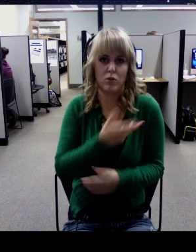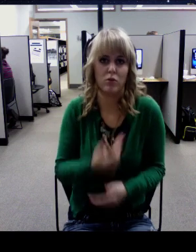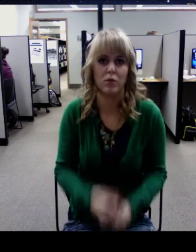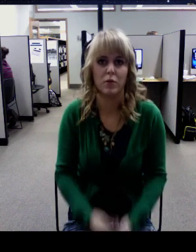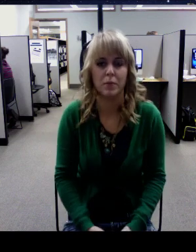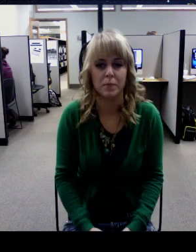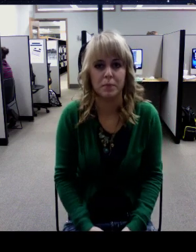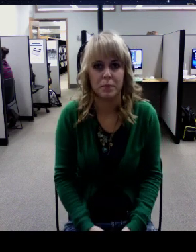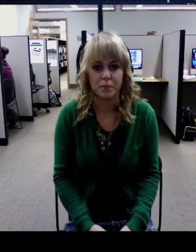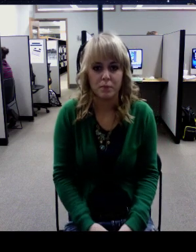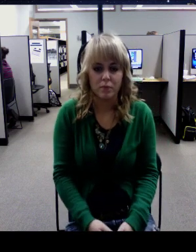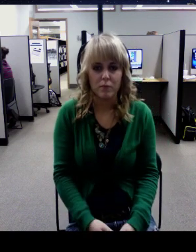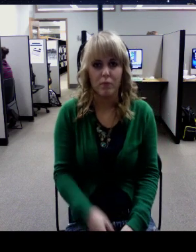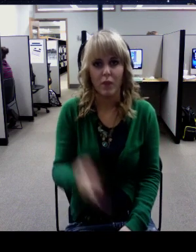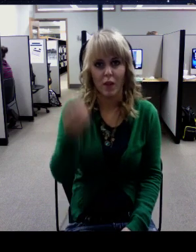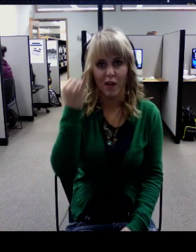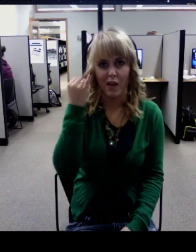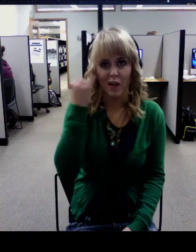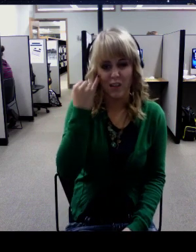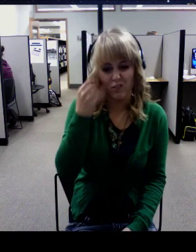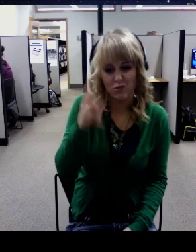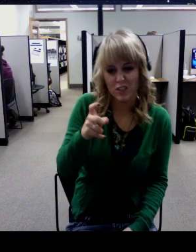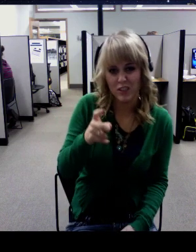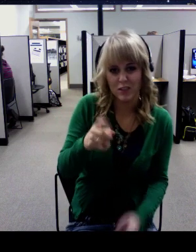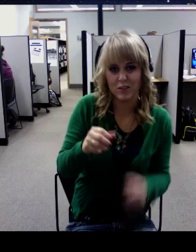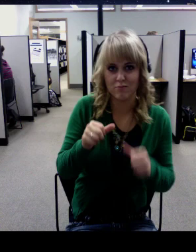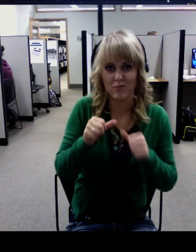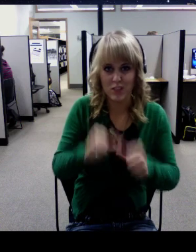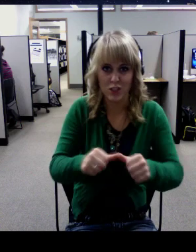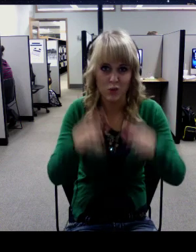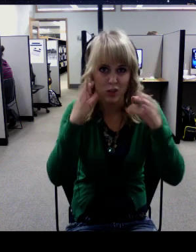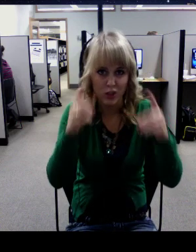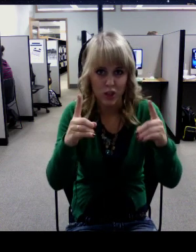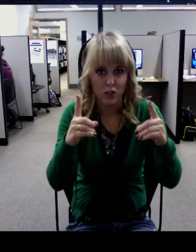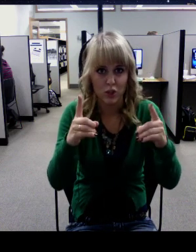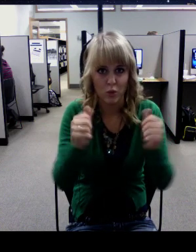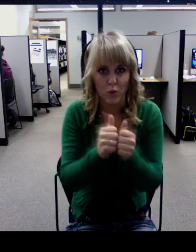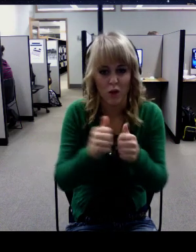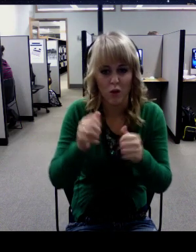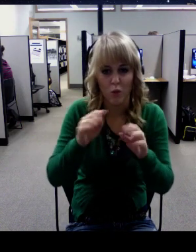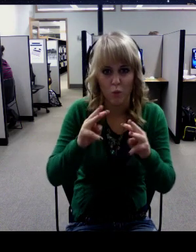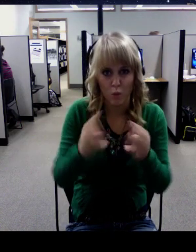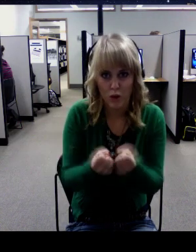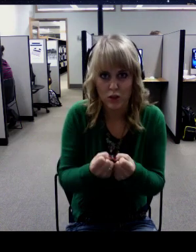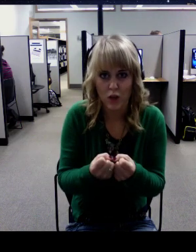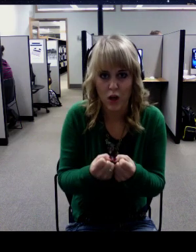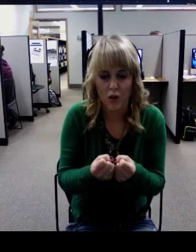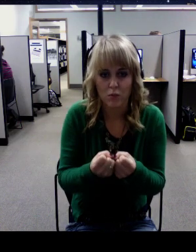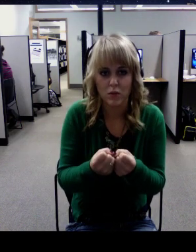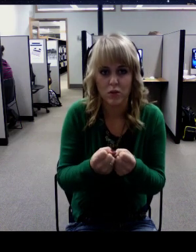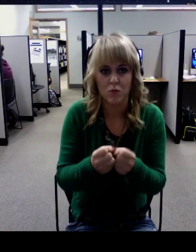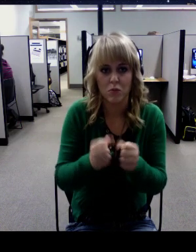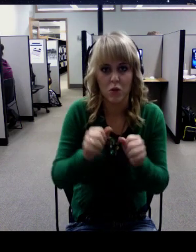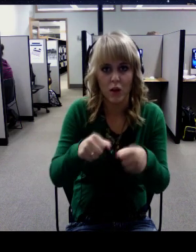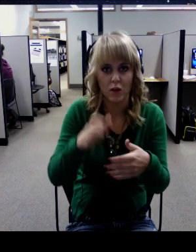continuing education, any fees that you pay for classes would also be deductible. If you have to